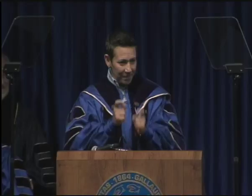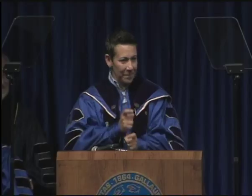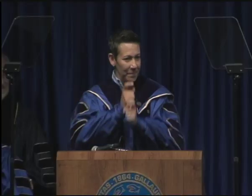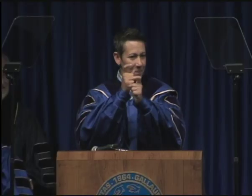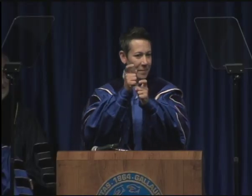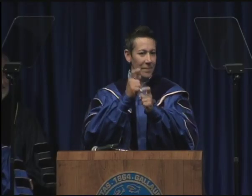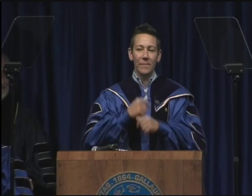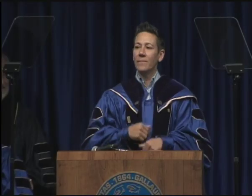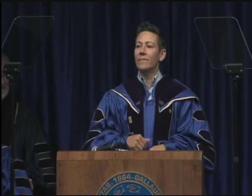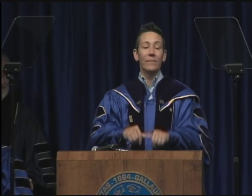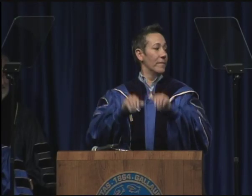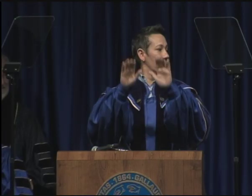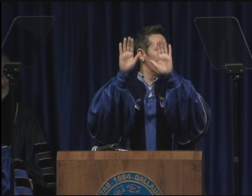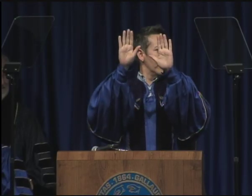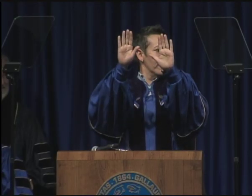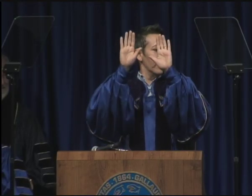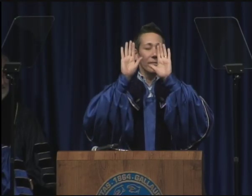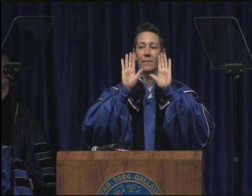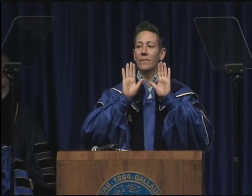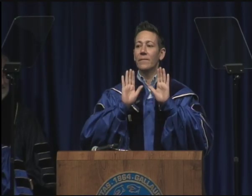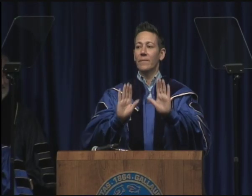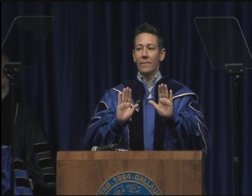Our final award is the